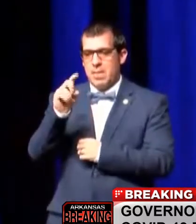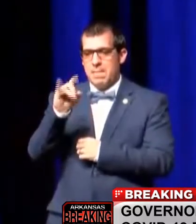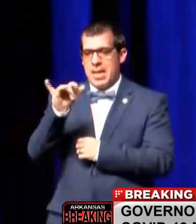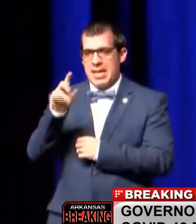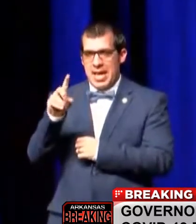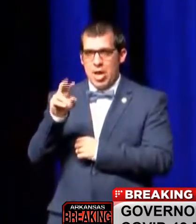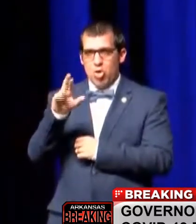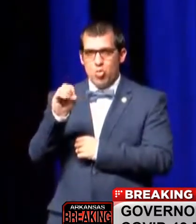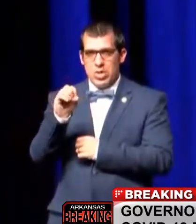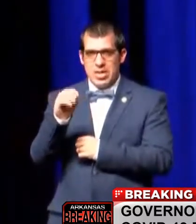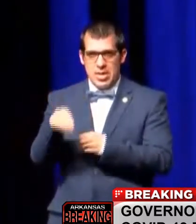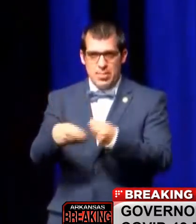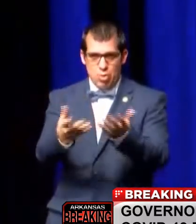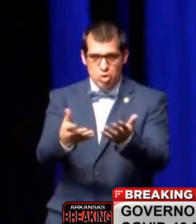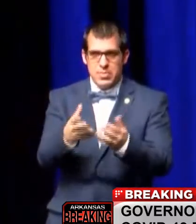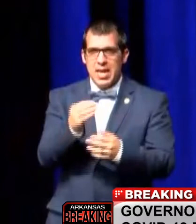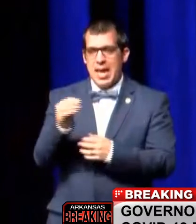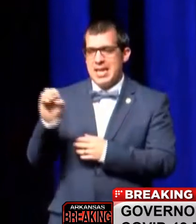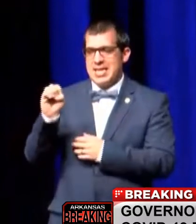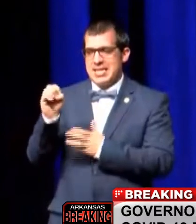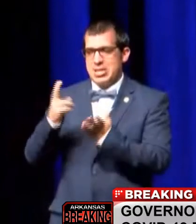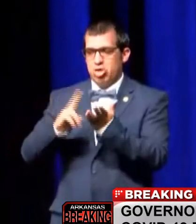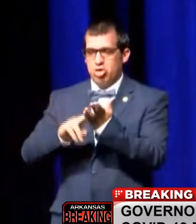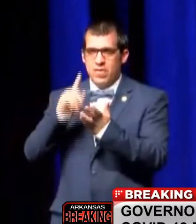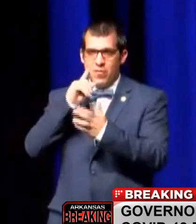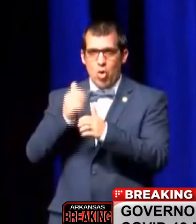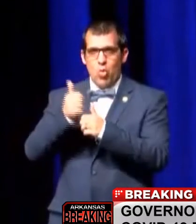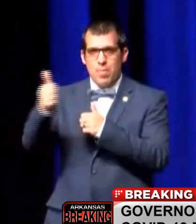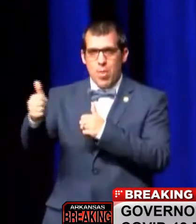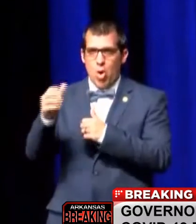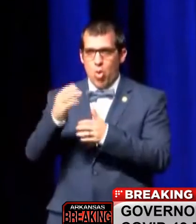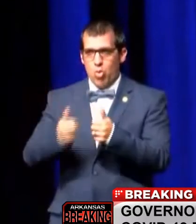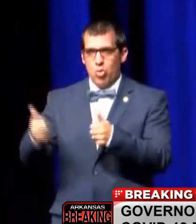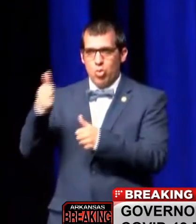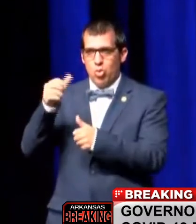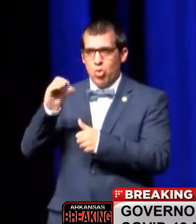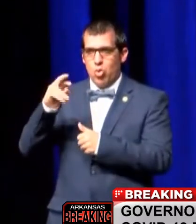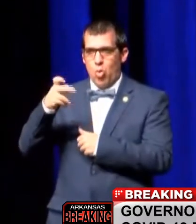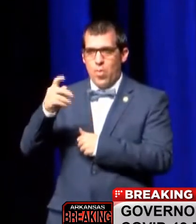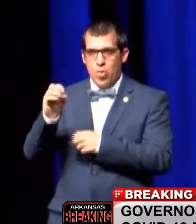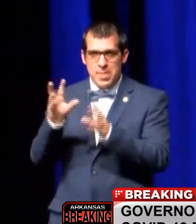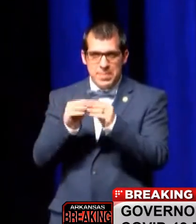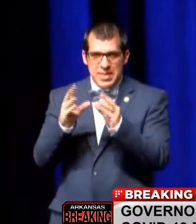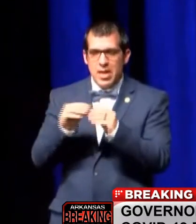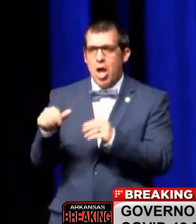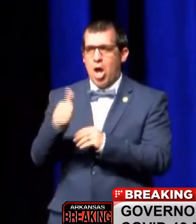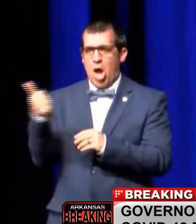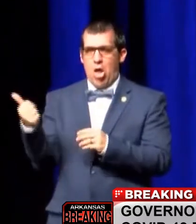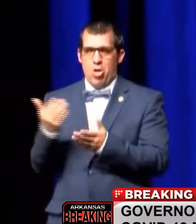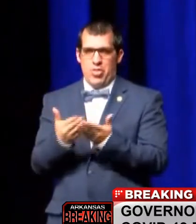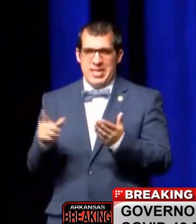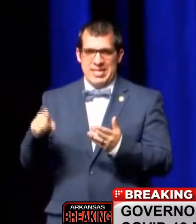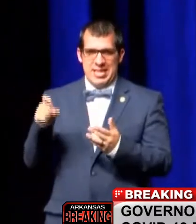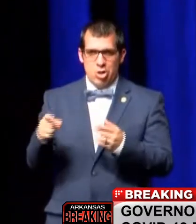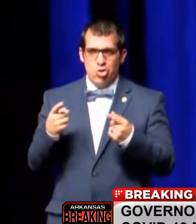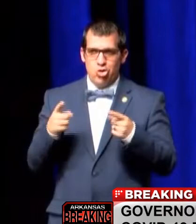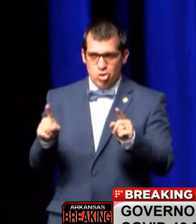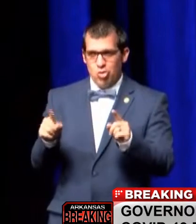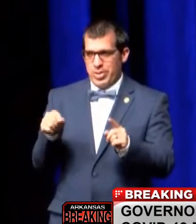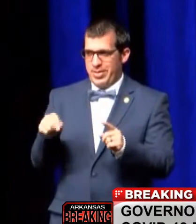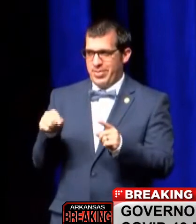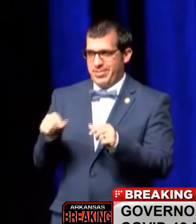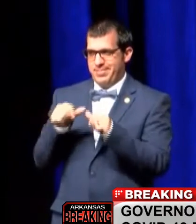allows e-signatures and remote corporate meetings, as well as other things that are necessary during the management of